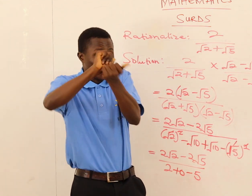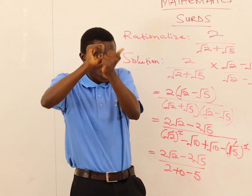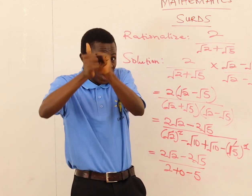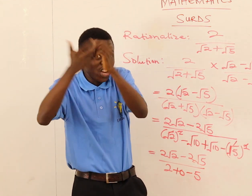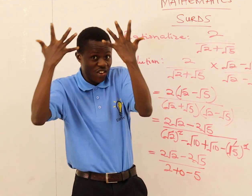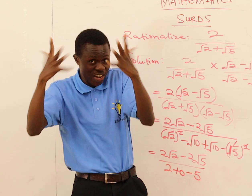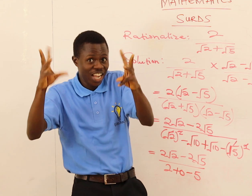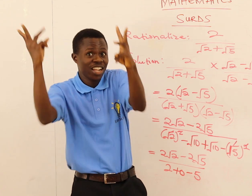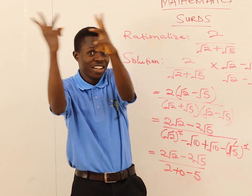our conjugate said.